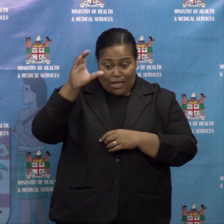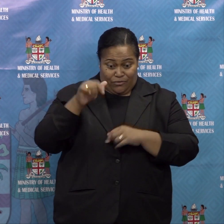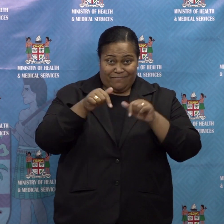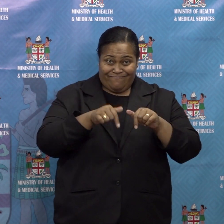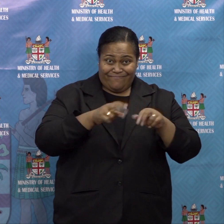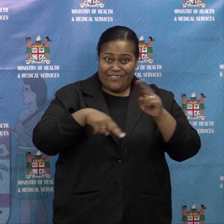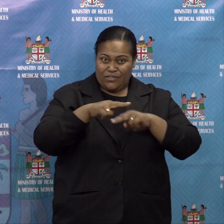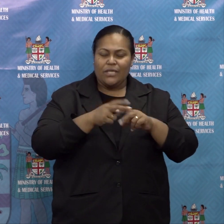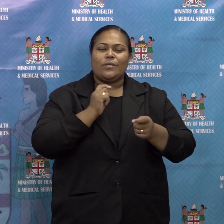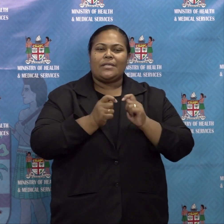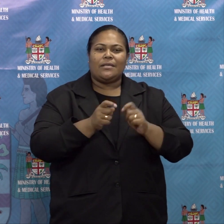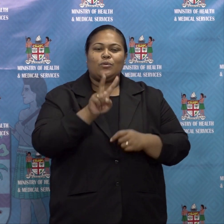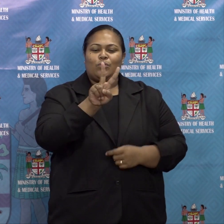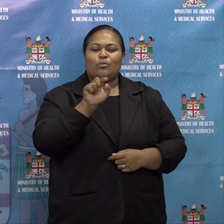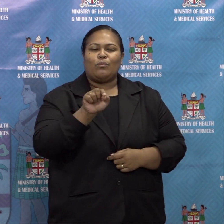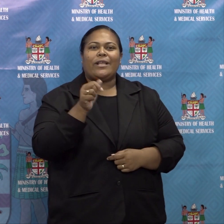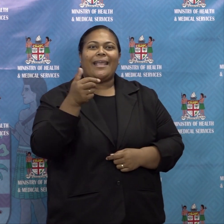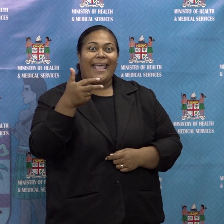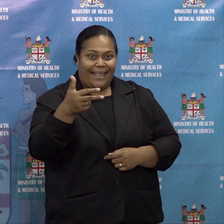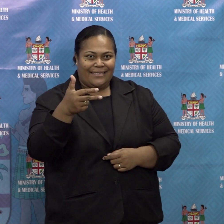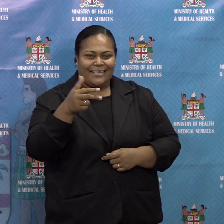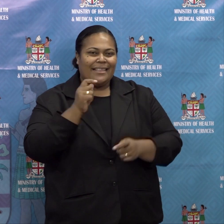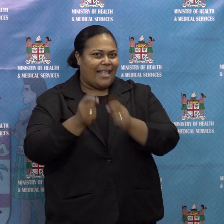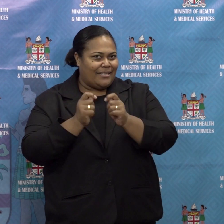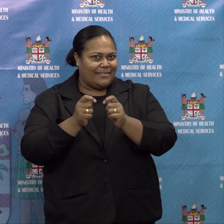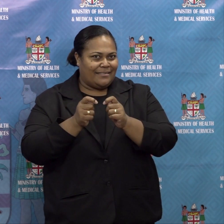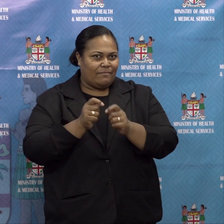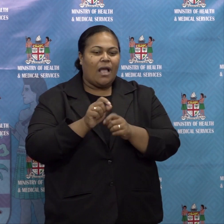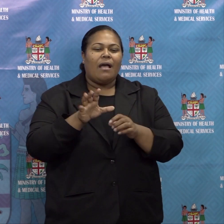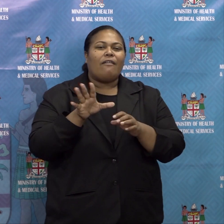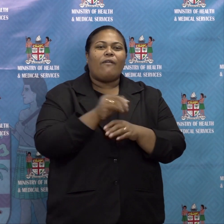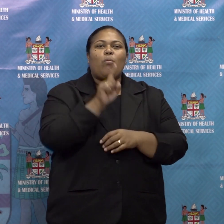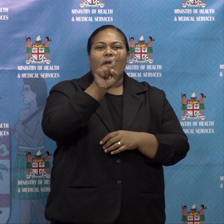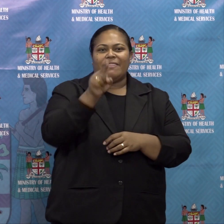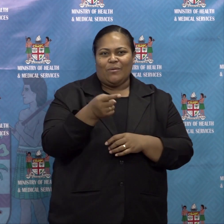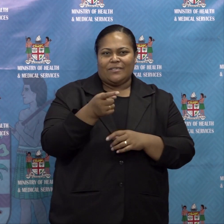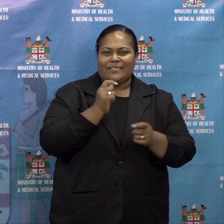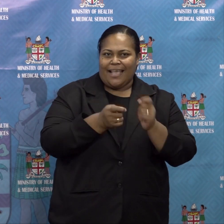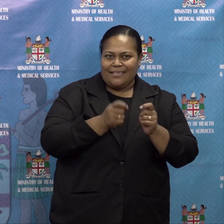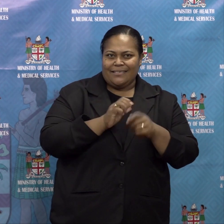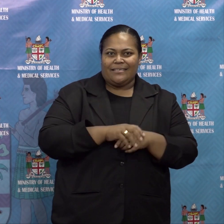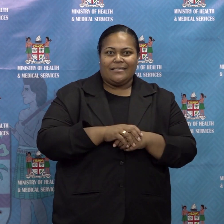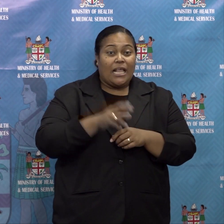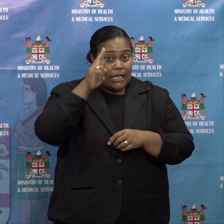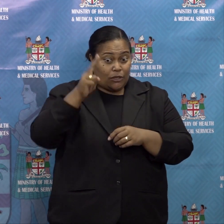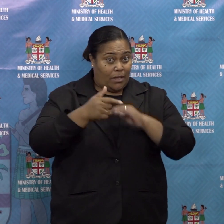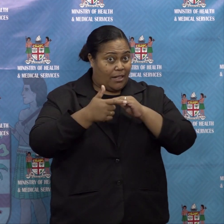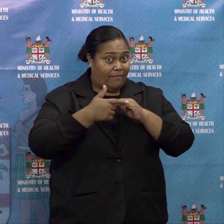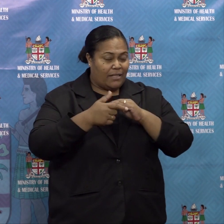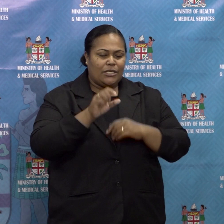of 2.8 tests per 1,000 per day. And our test positivity at the national level is